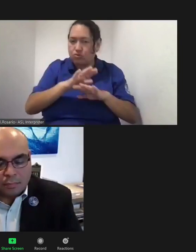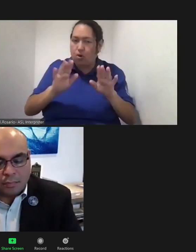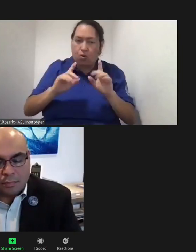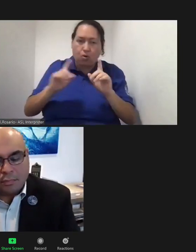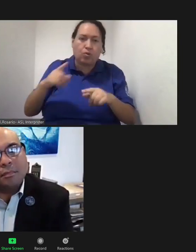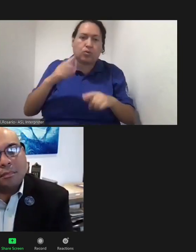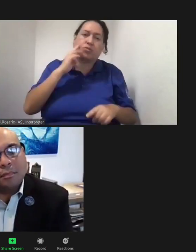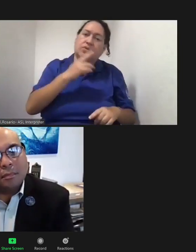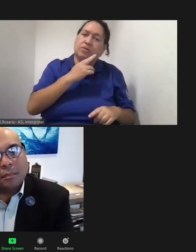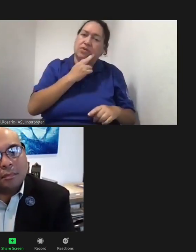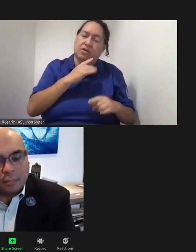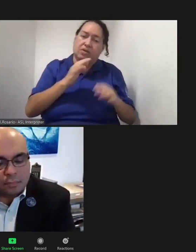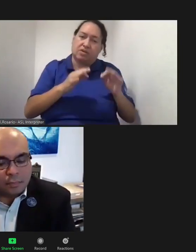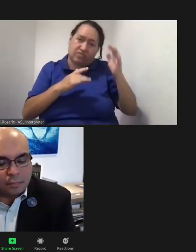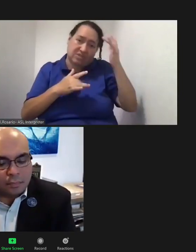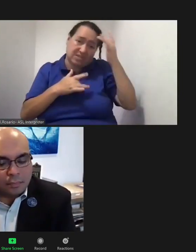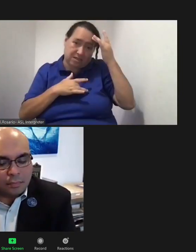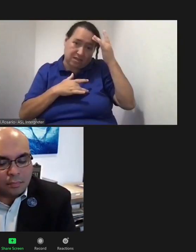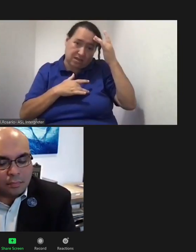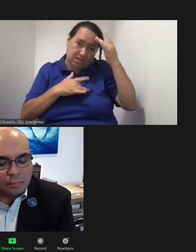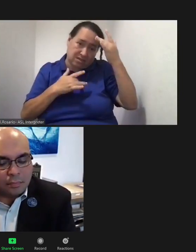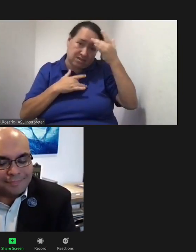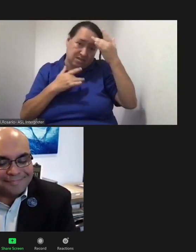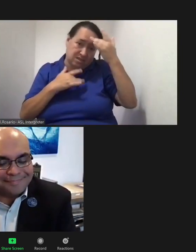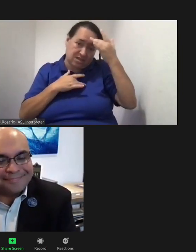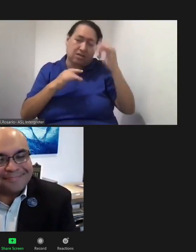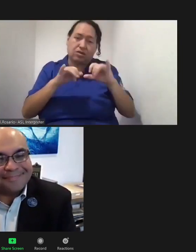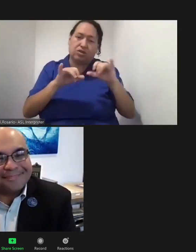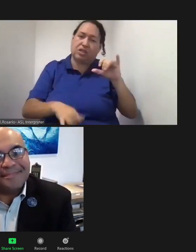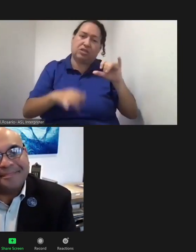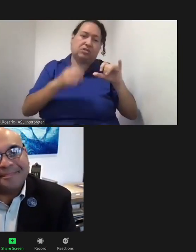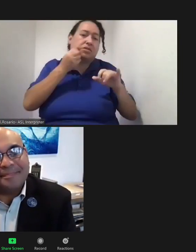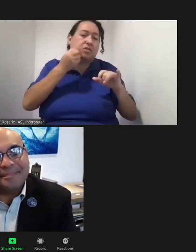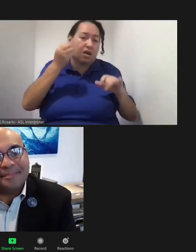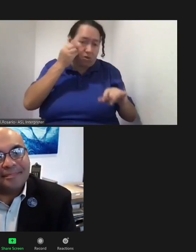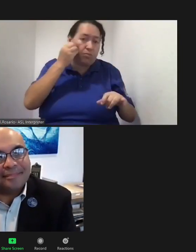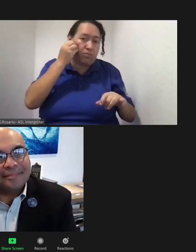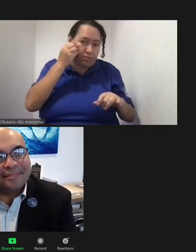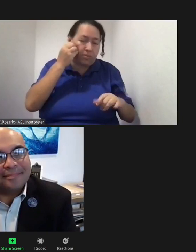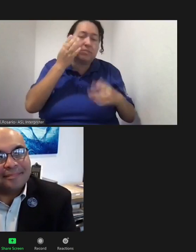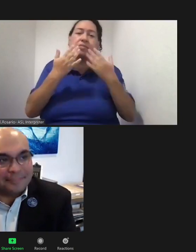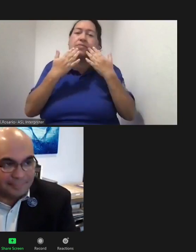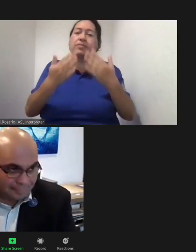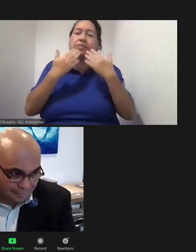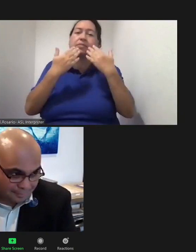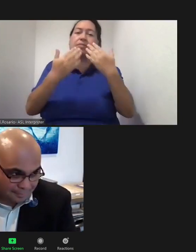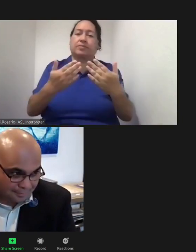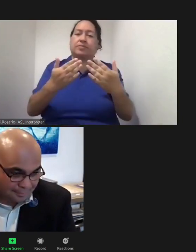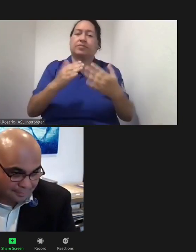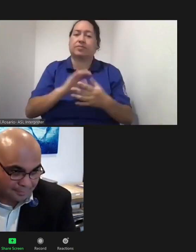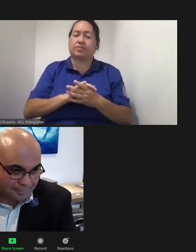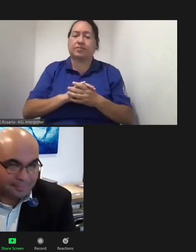restaurants. Basically, when you're sick, stay home. Thank you.